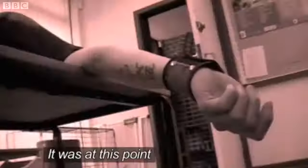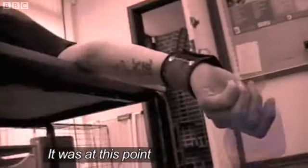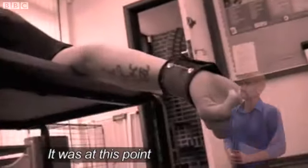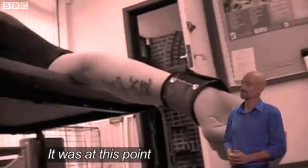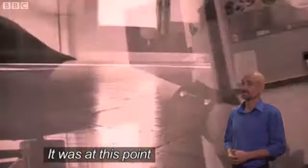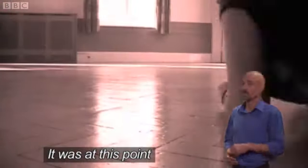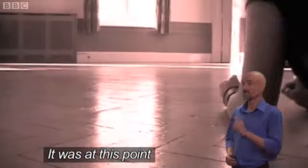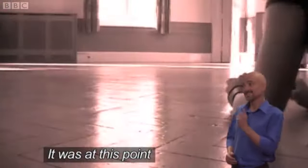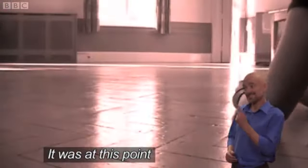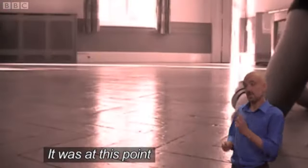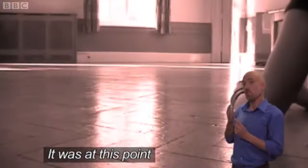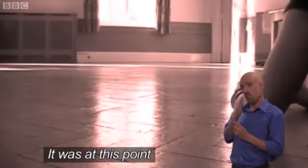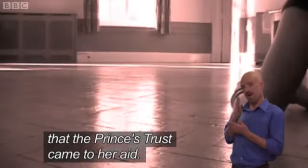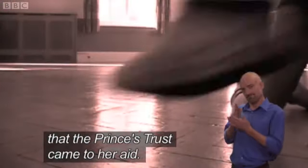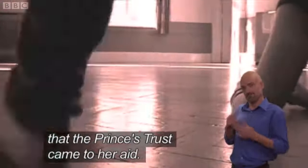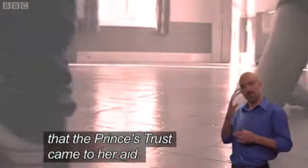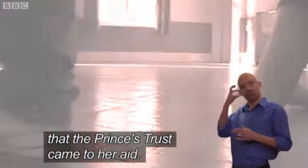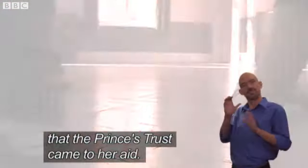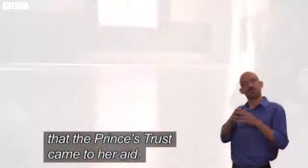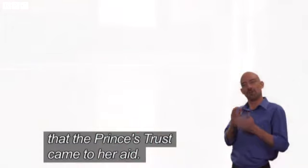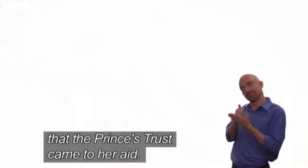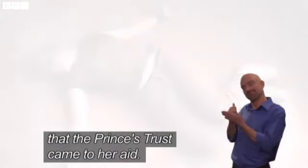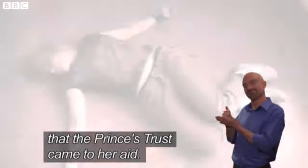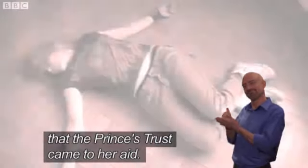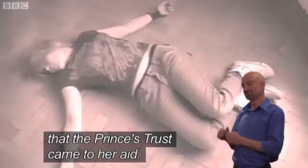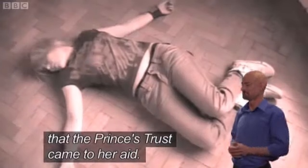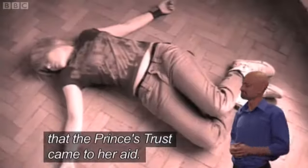It was at this point that the Prince's Trust came to her aid.